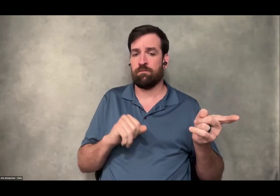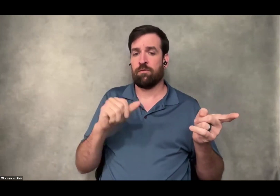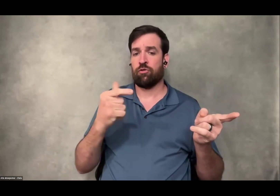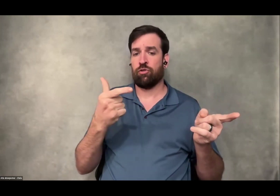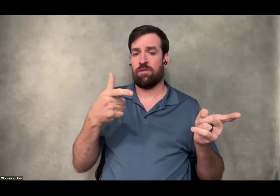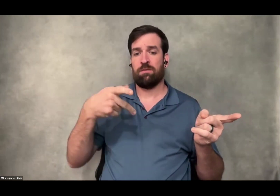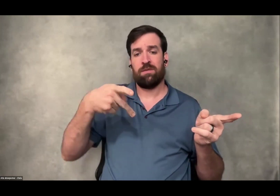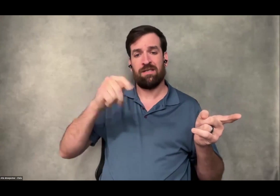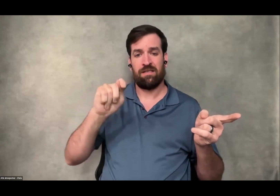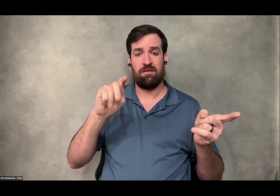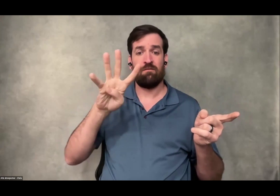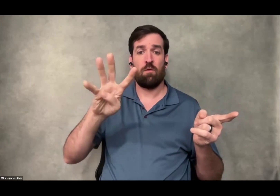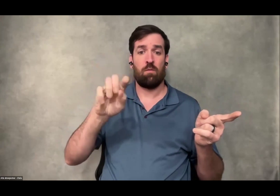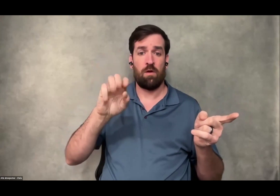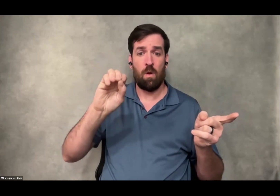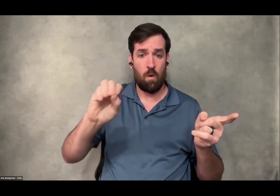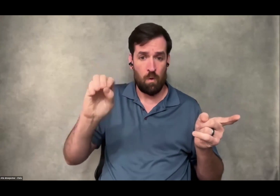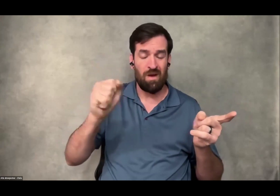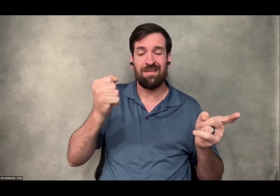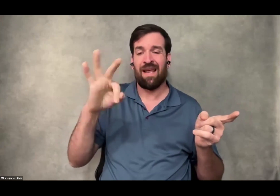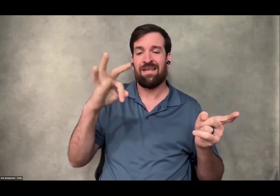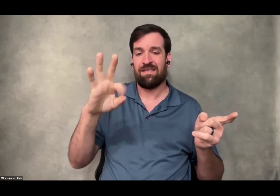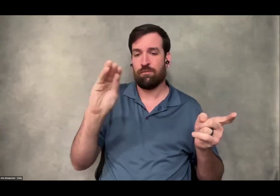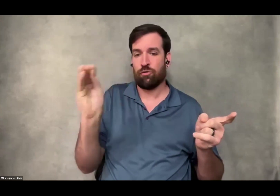GPT 4.0 is about 19%